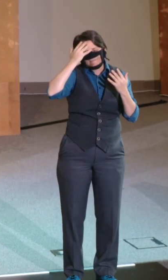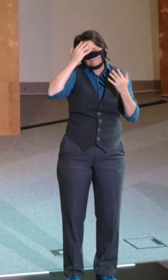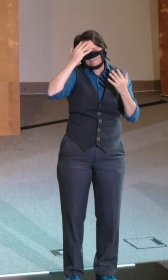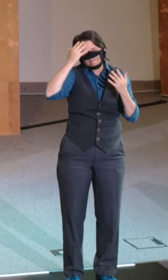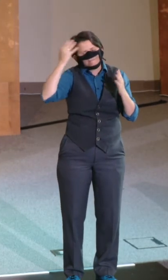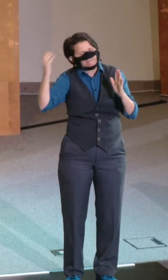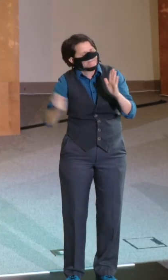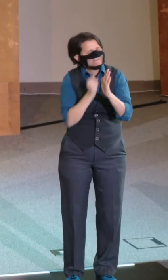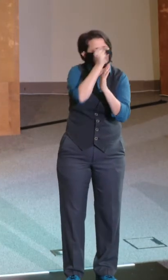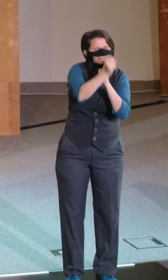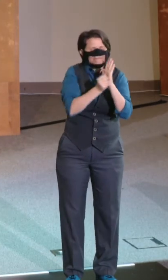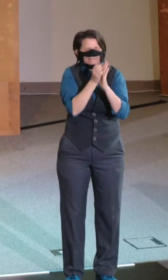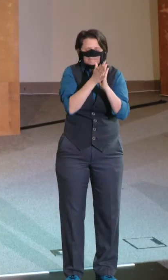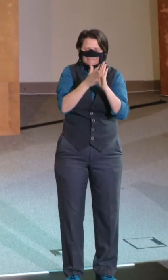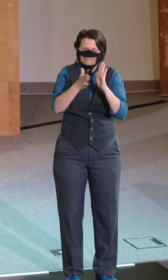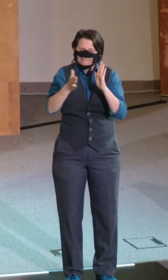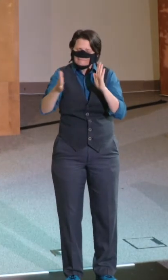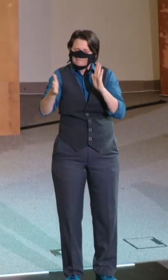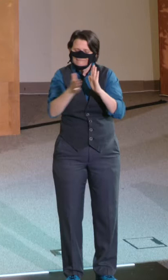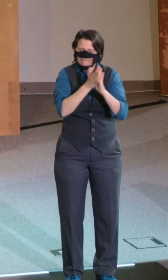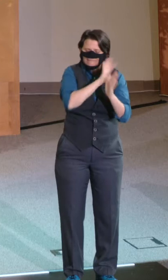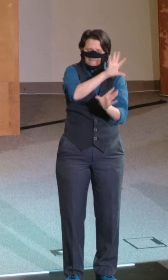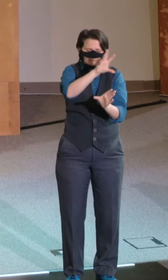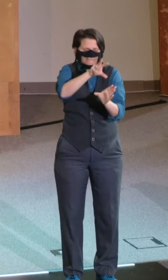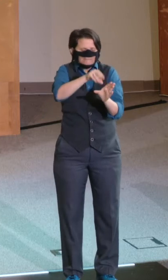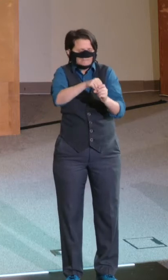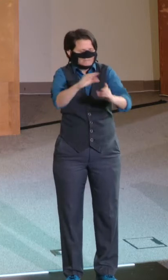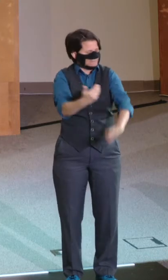It's a season of power